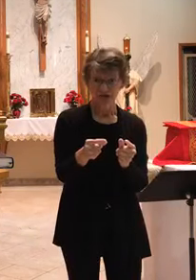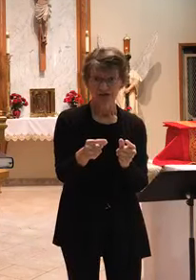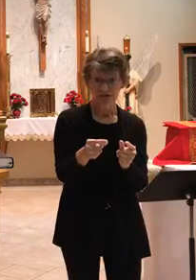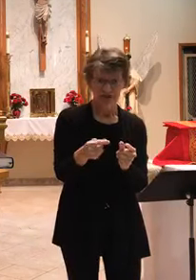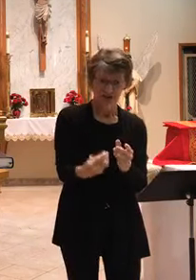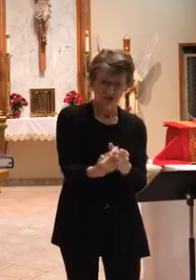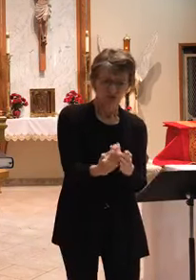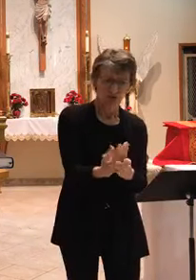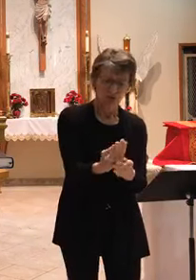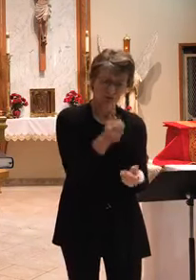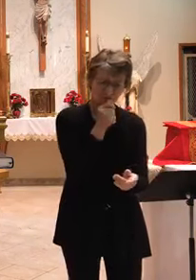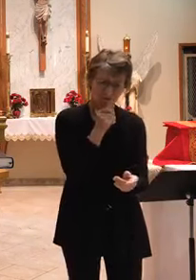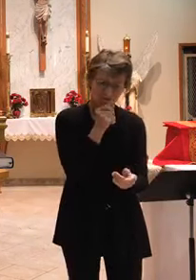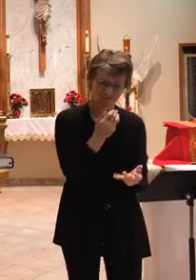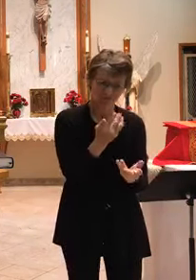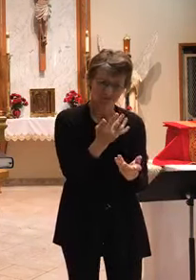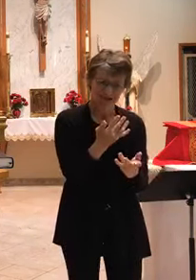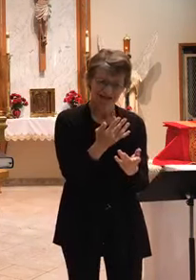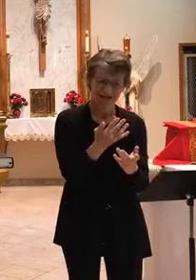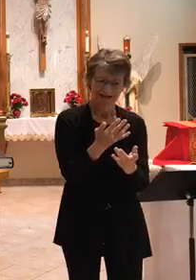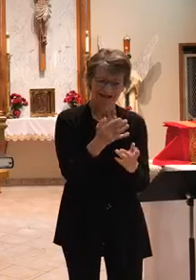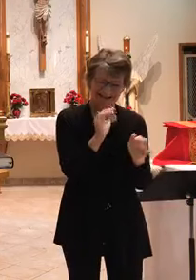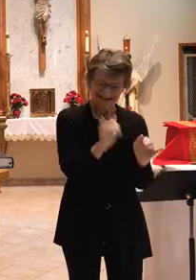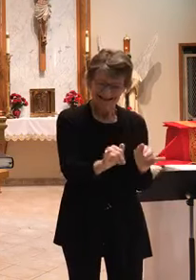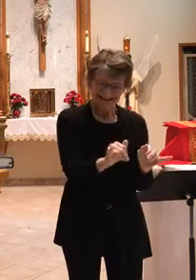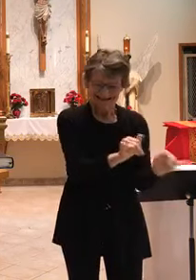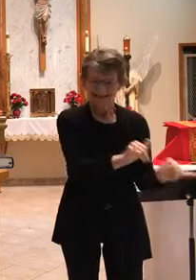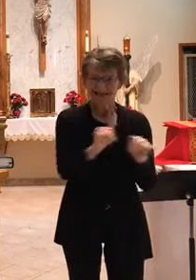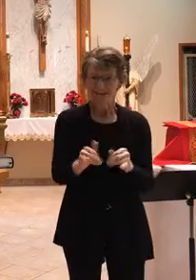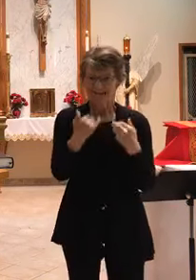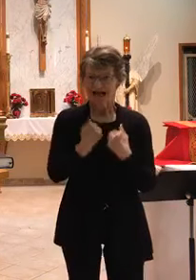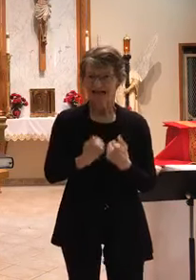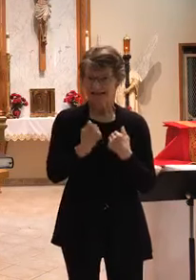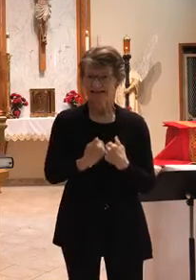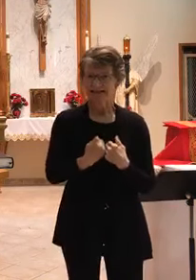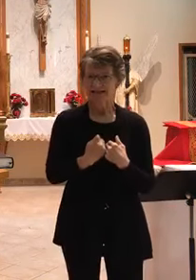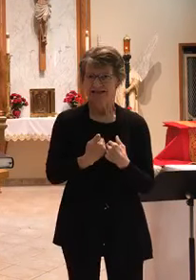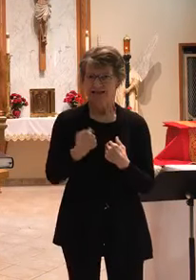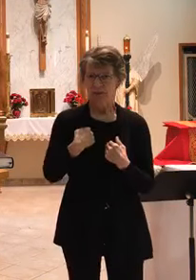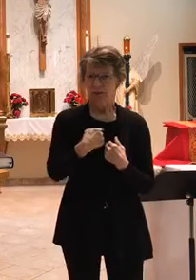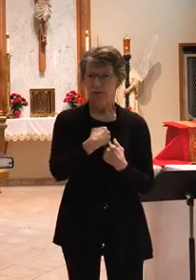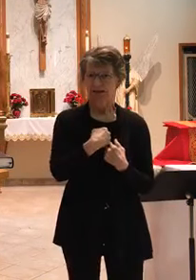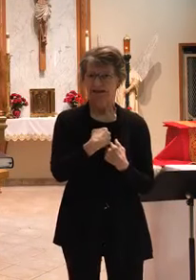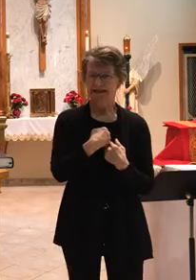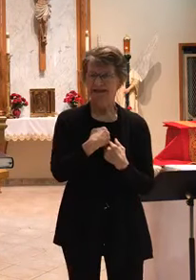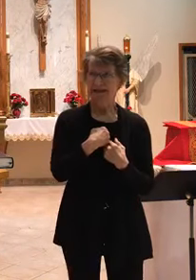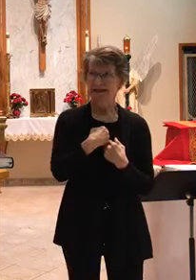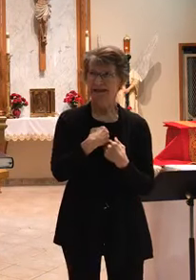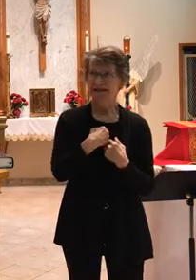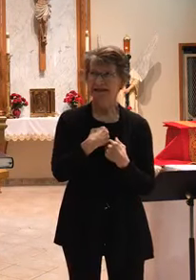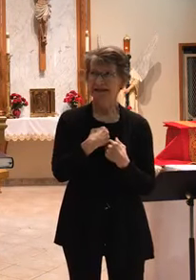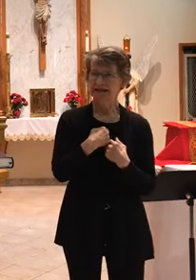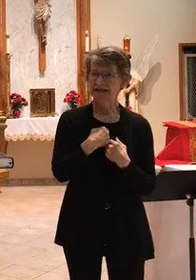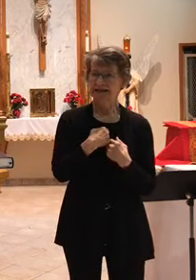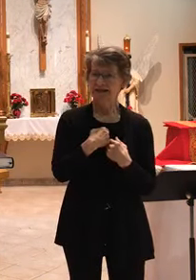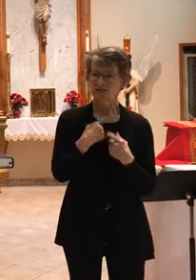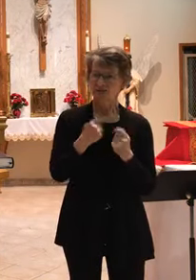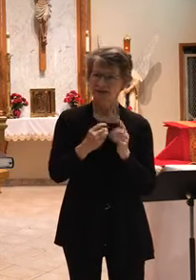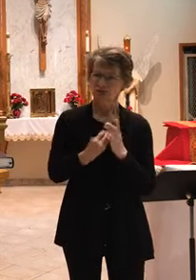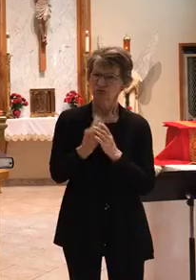us. Sometimes when we can't see the growth, sometimes we wonder if God is really with us, don't